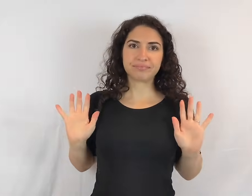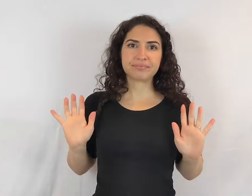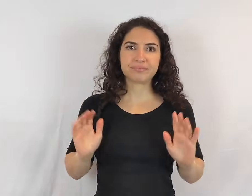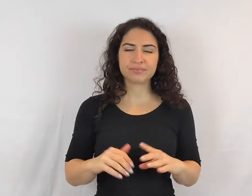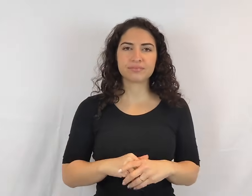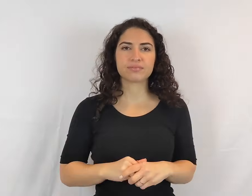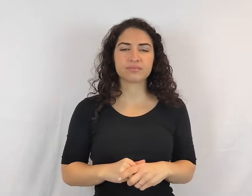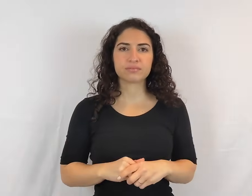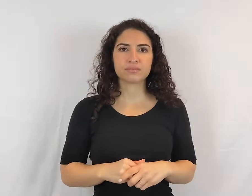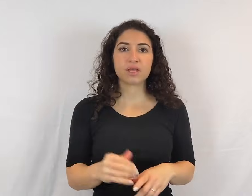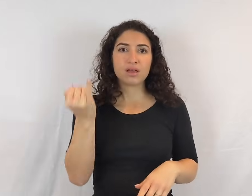that's it.